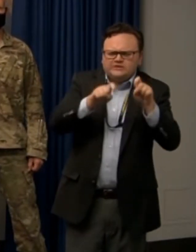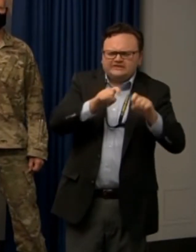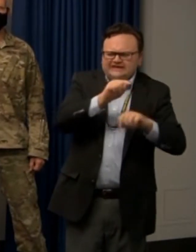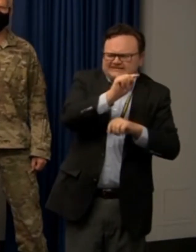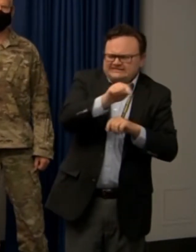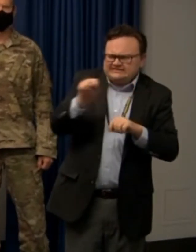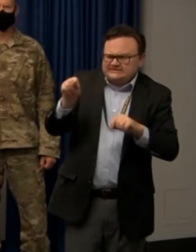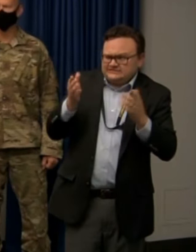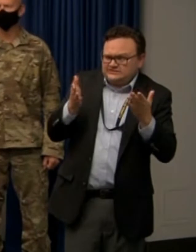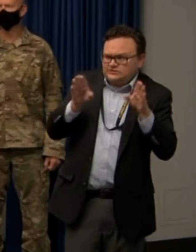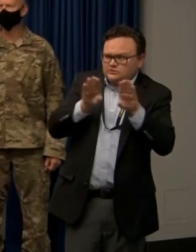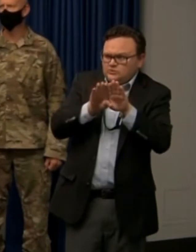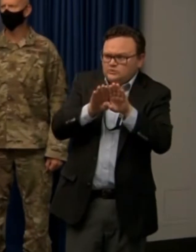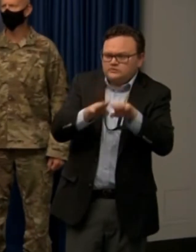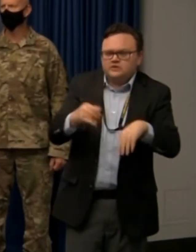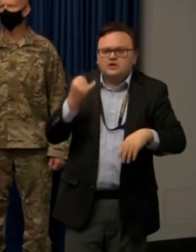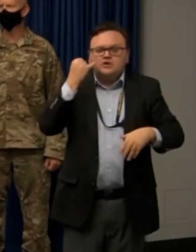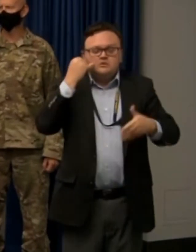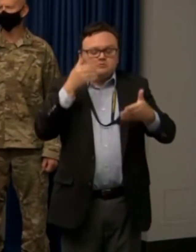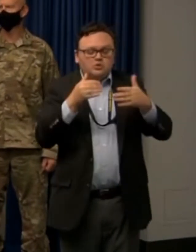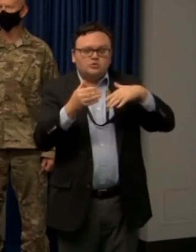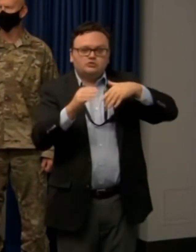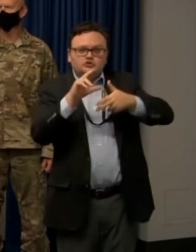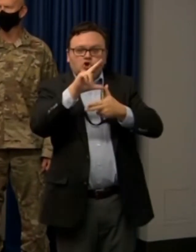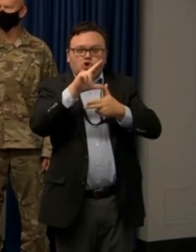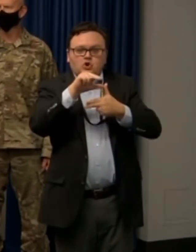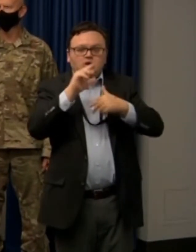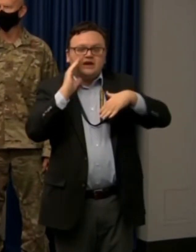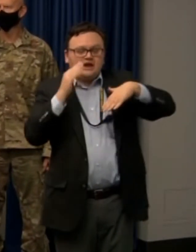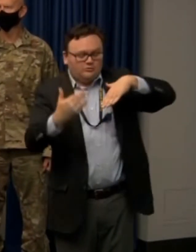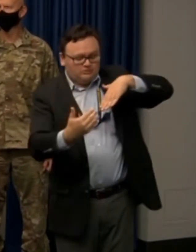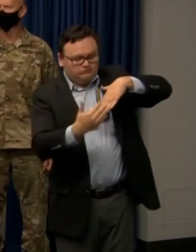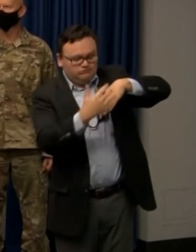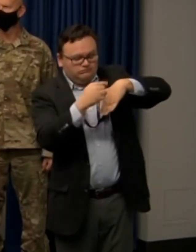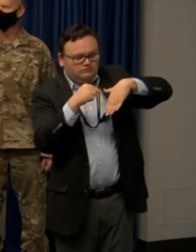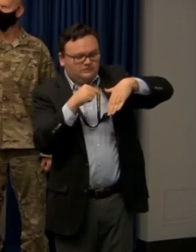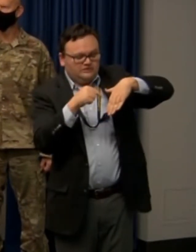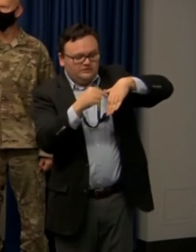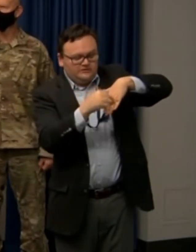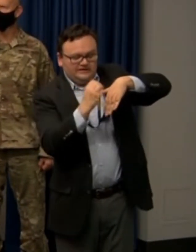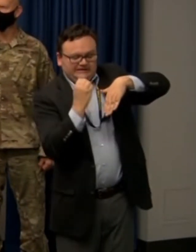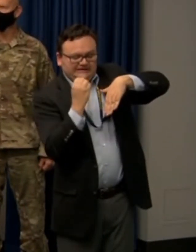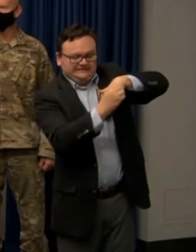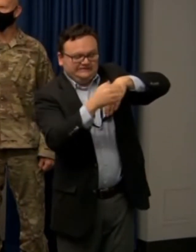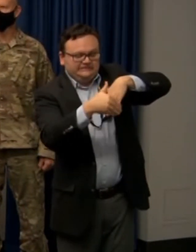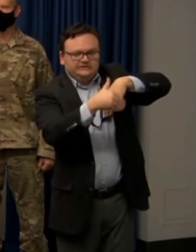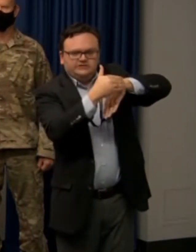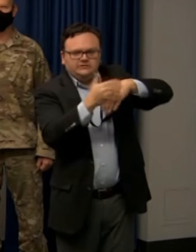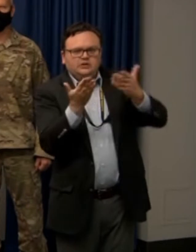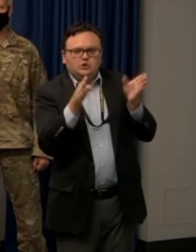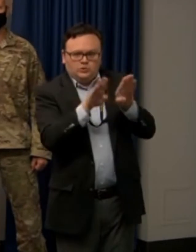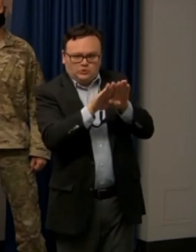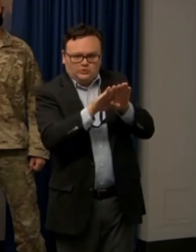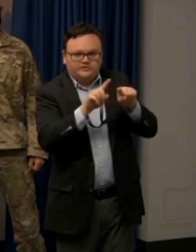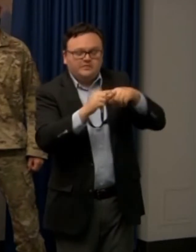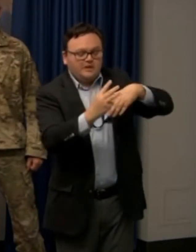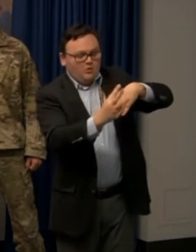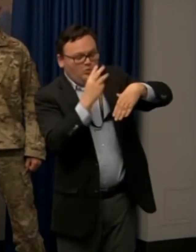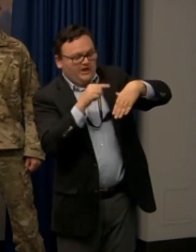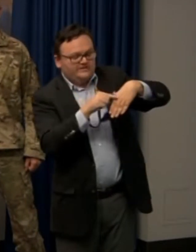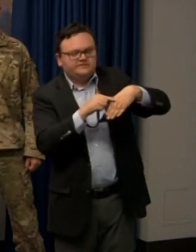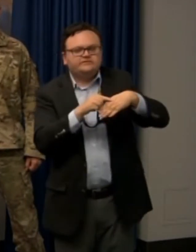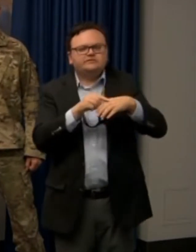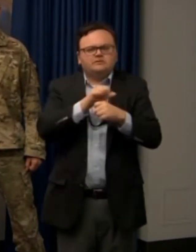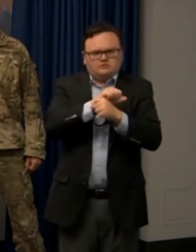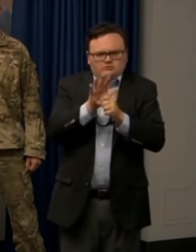the ones who are going to be impacted by the storm? So the ones on the west coast of Florida are open. That